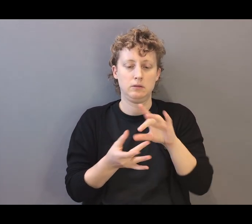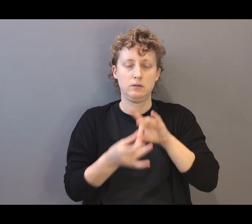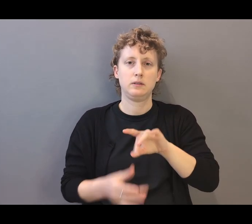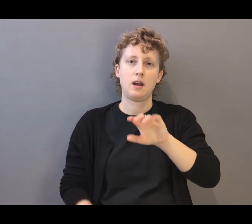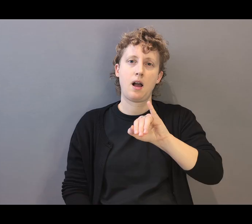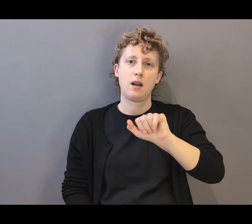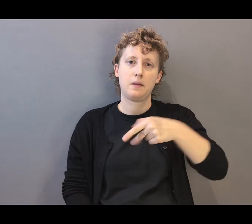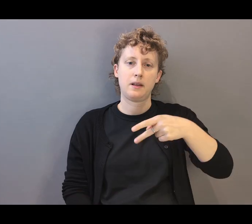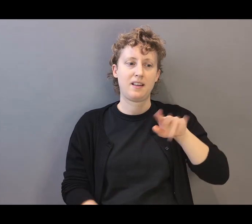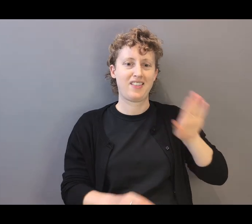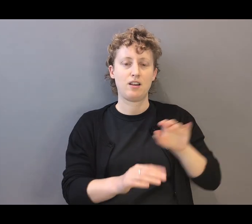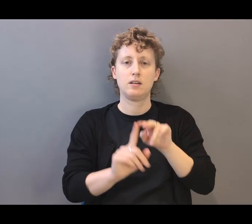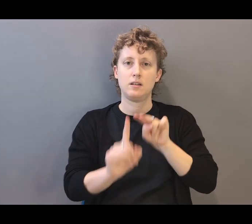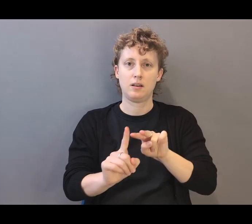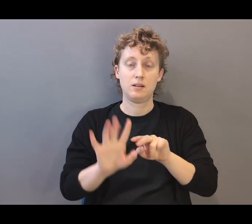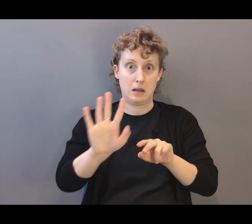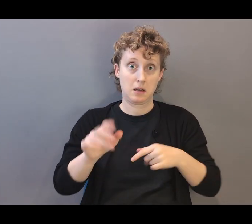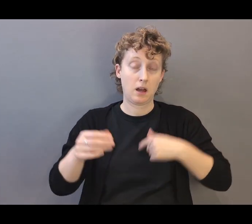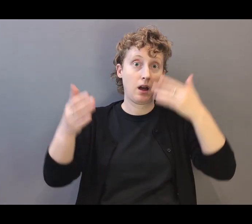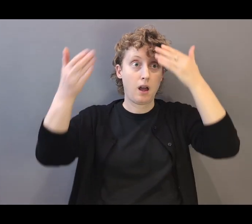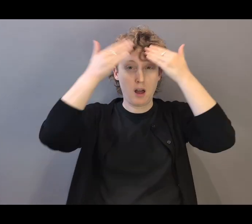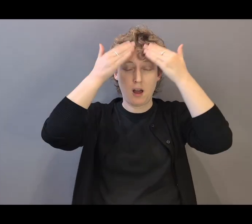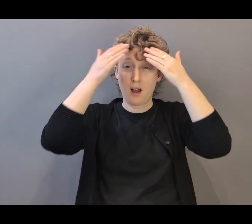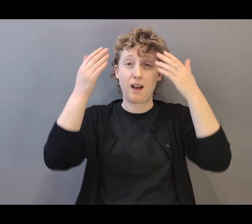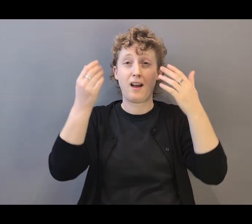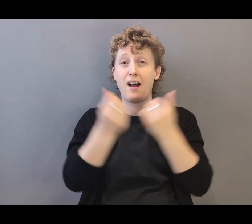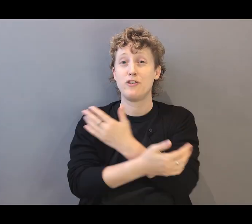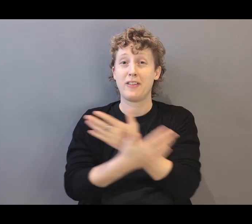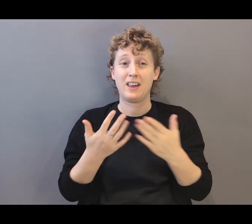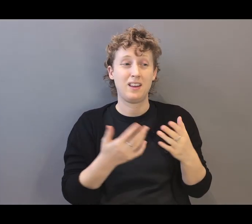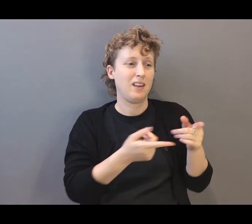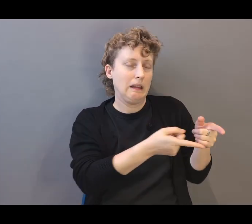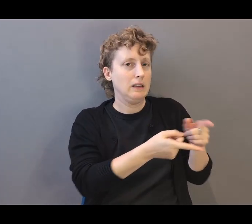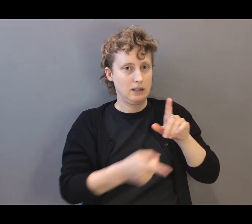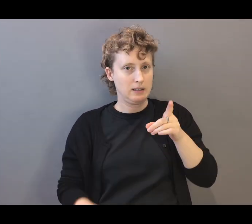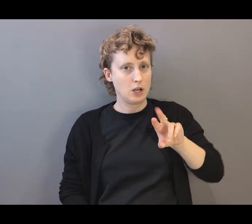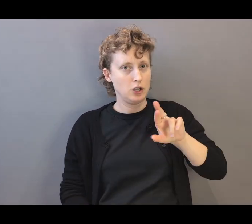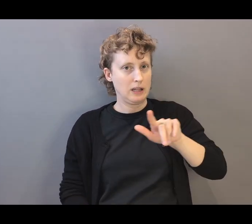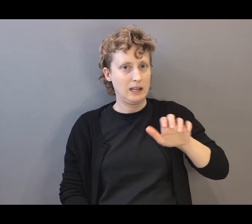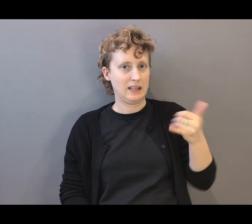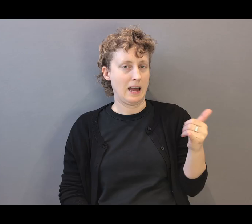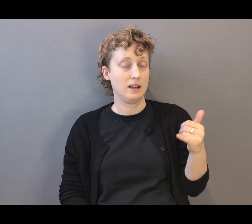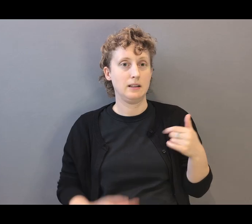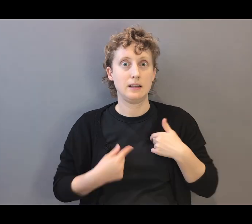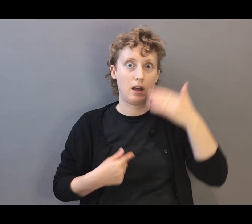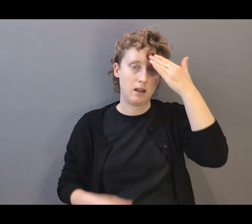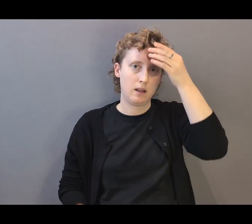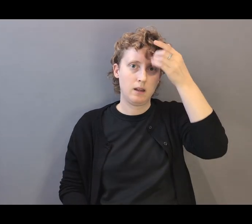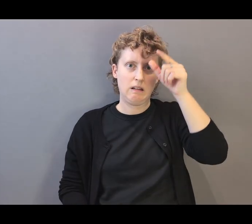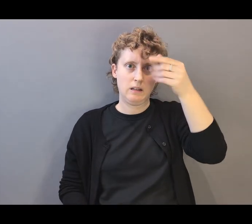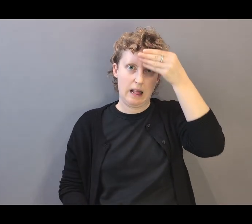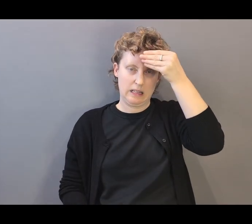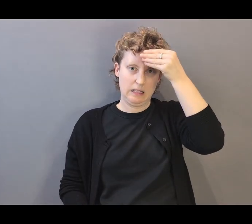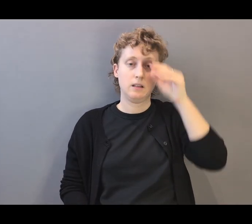I do not know everything, so I cannot do what Christopher was supposed to do. But what I do know is that despite